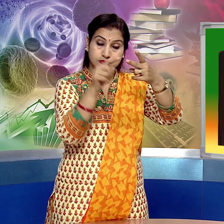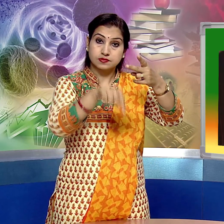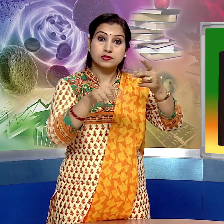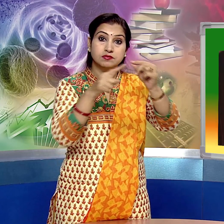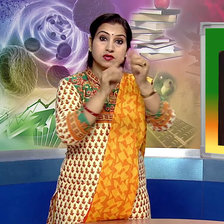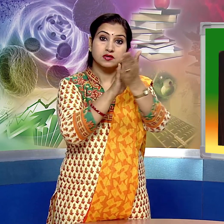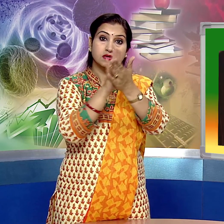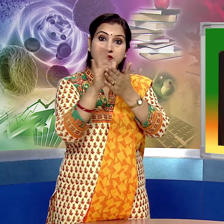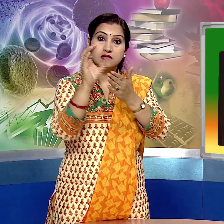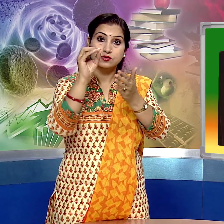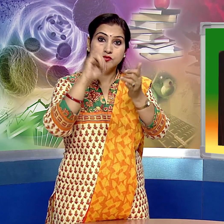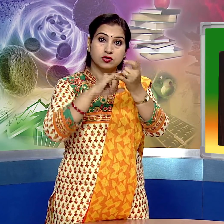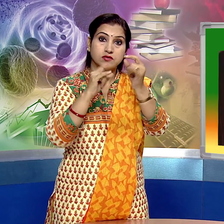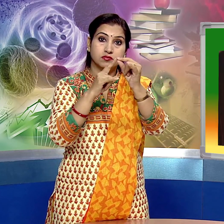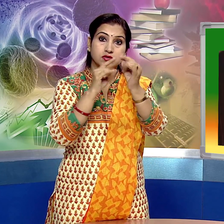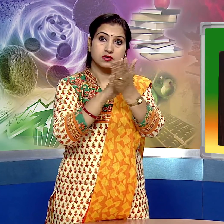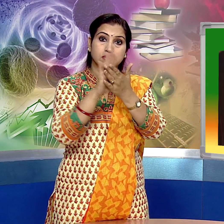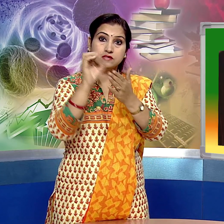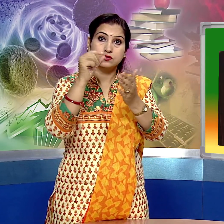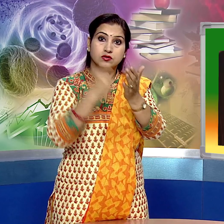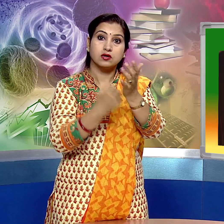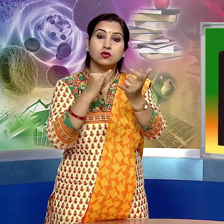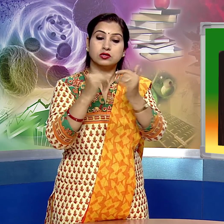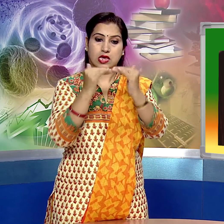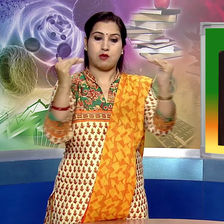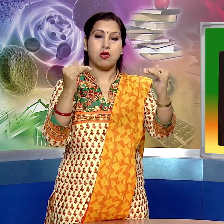Calcium and phosphorus are equally important in the body.